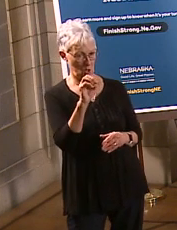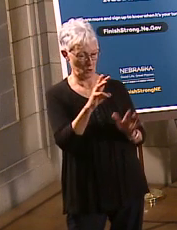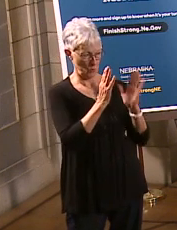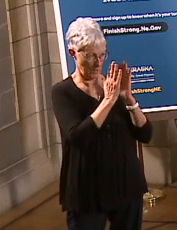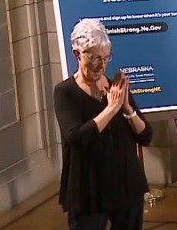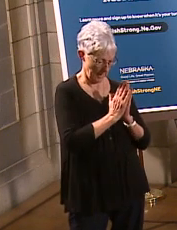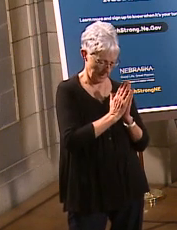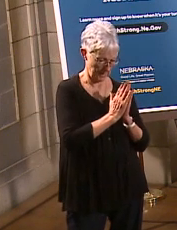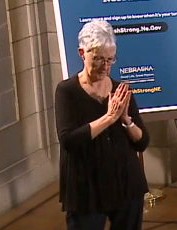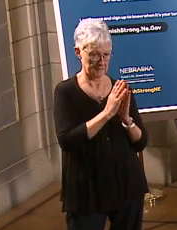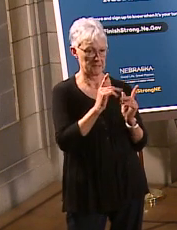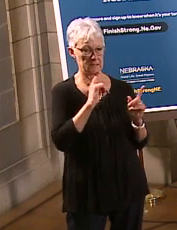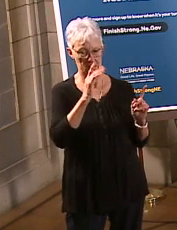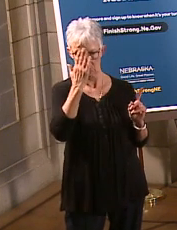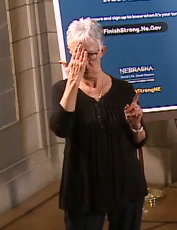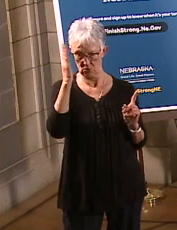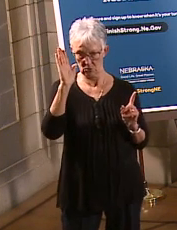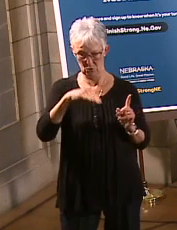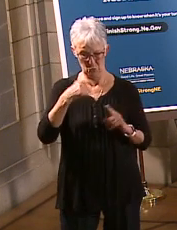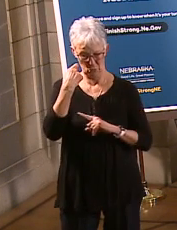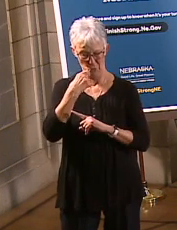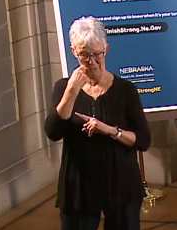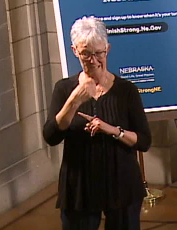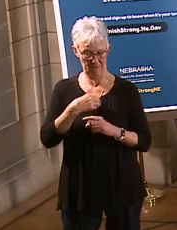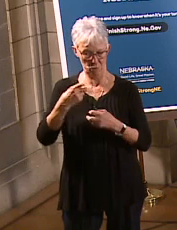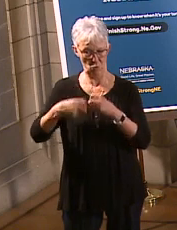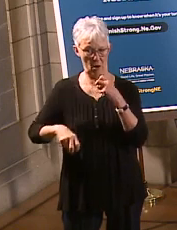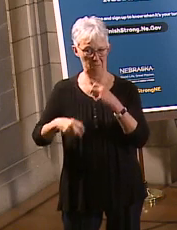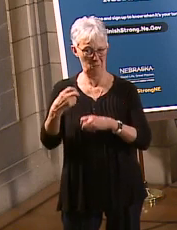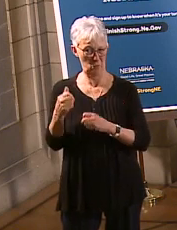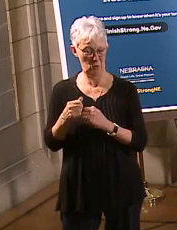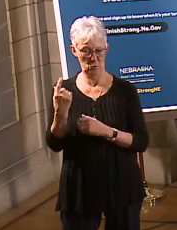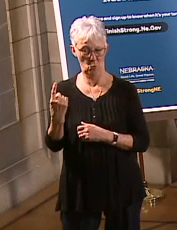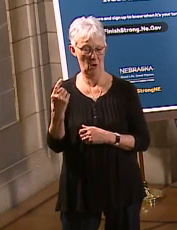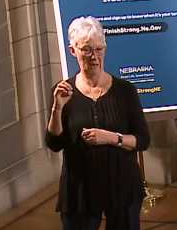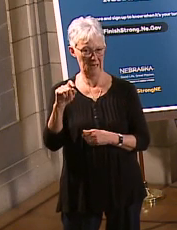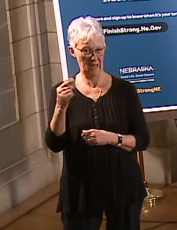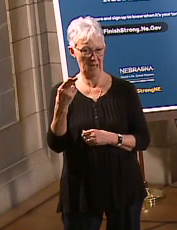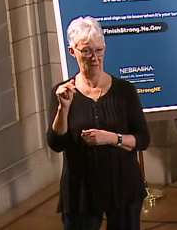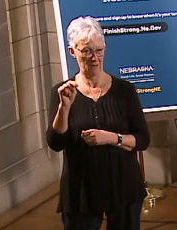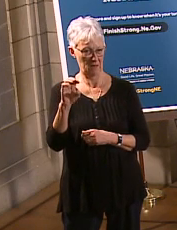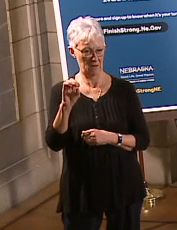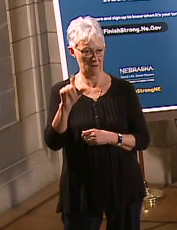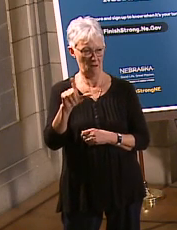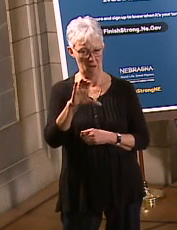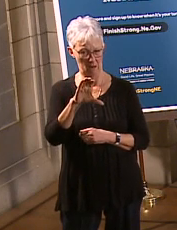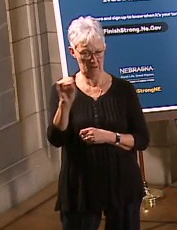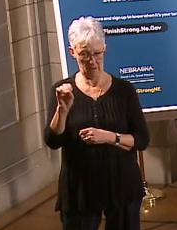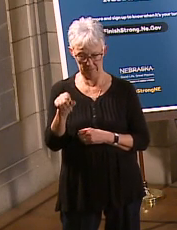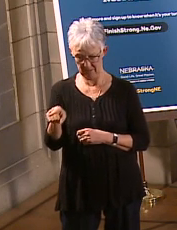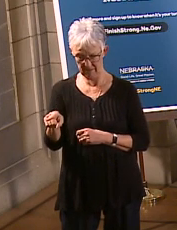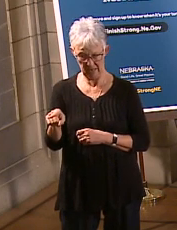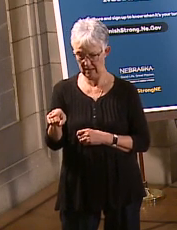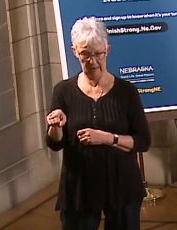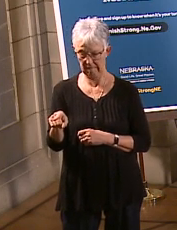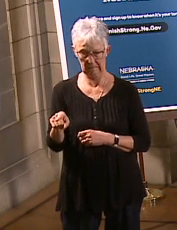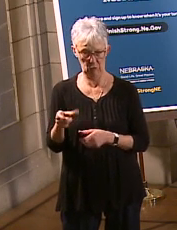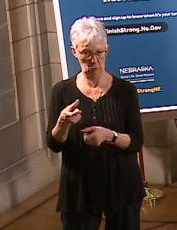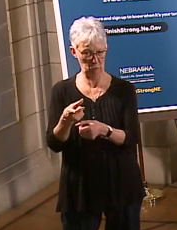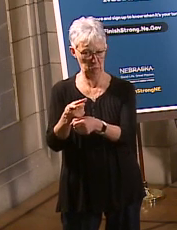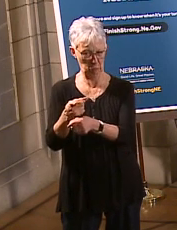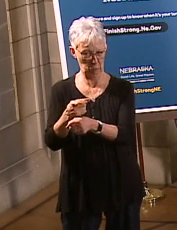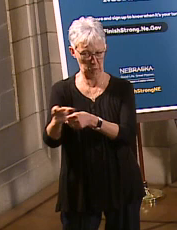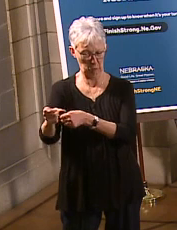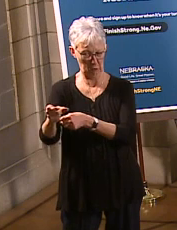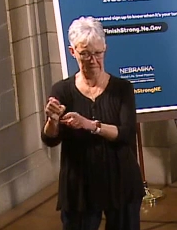maybe having problems with other types of contamination. Can you address that at all? I'd be happy to address that. We had one ethanol